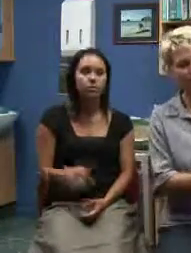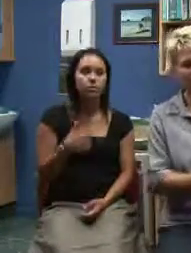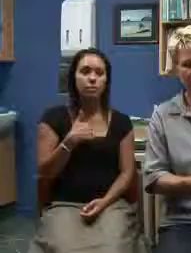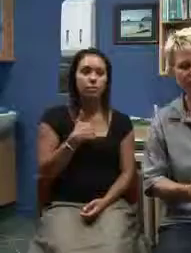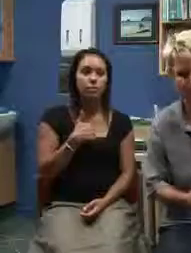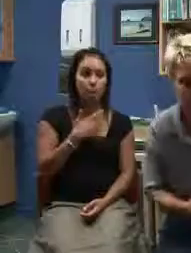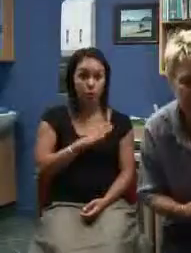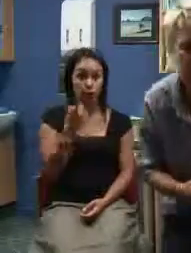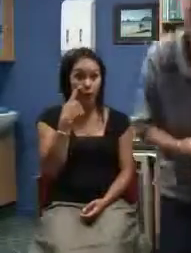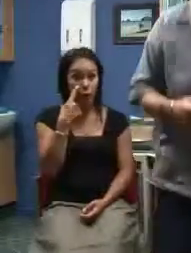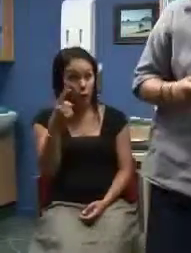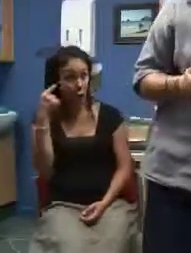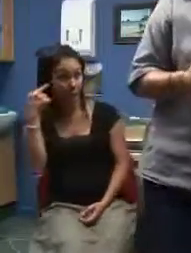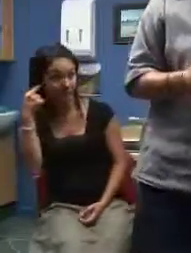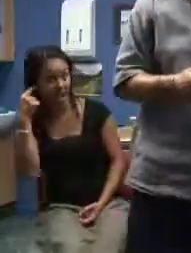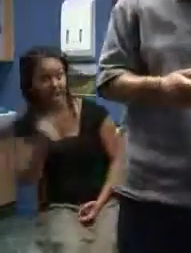just have a wee look in your ear.